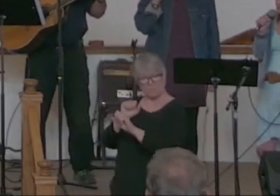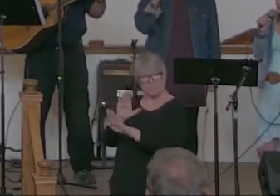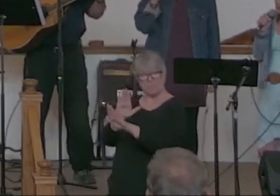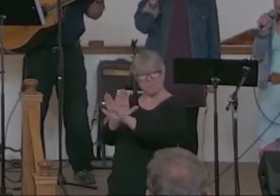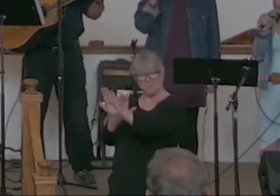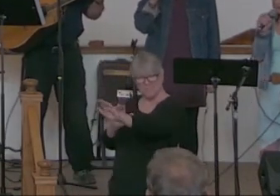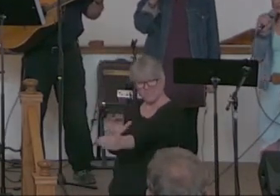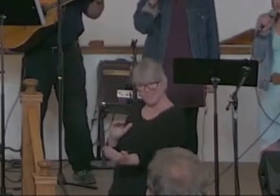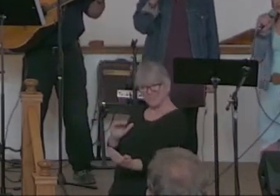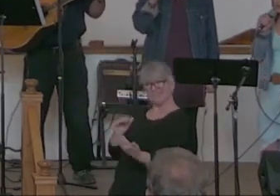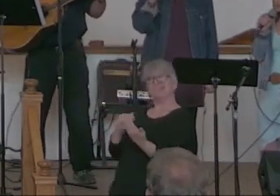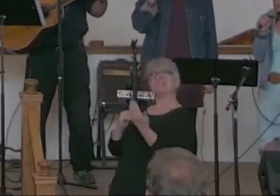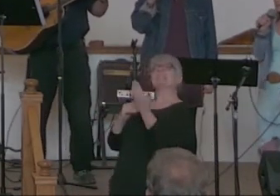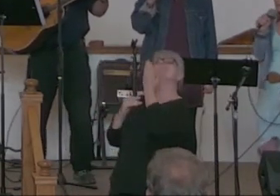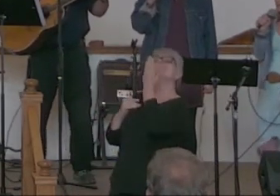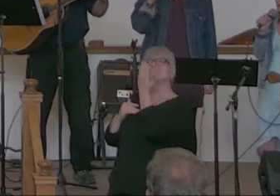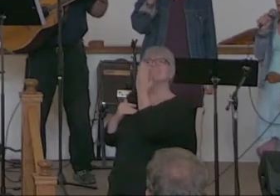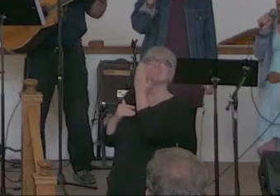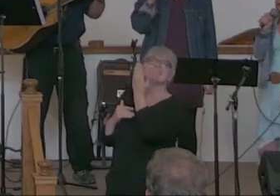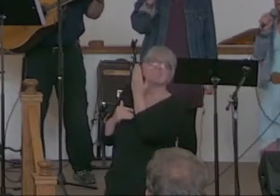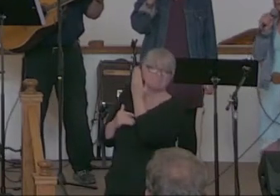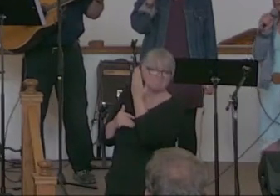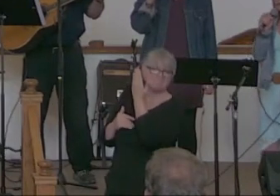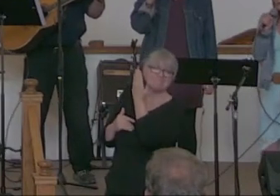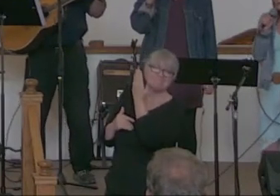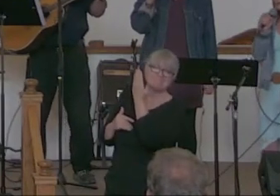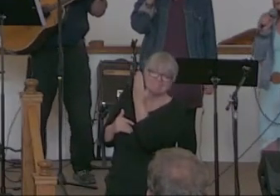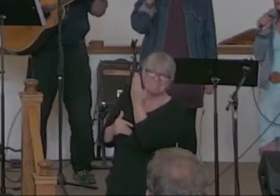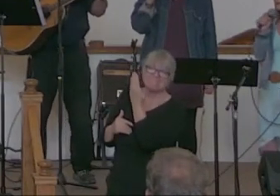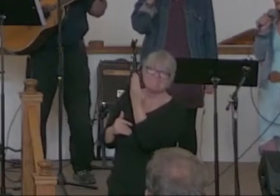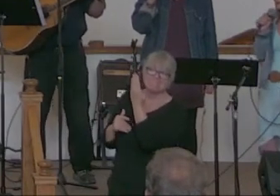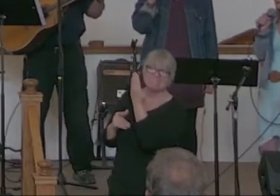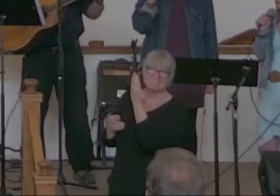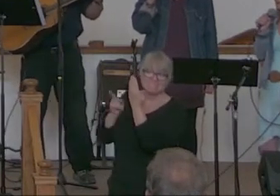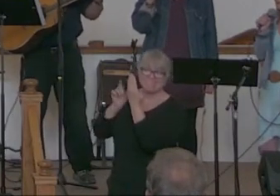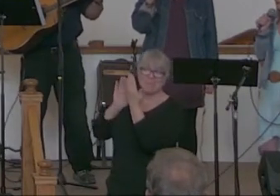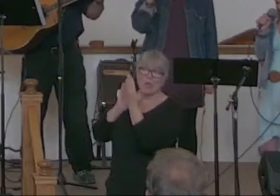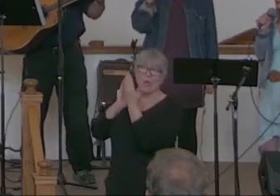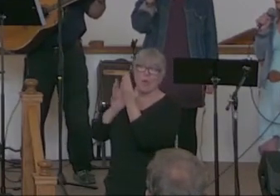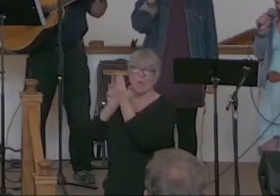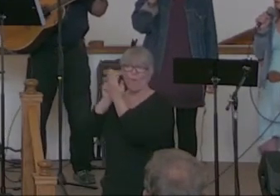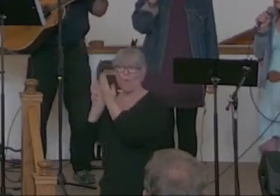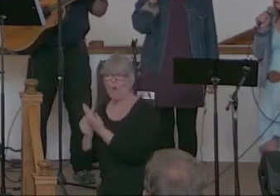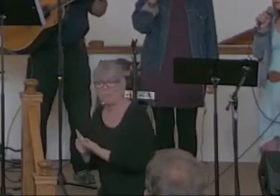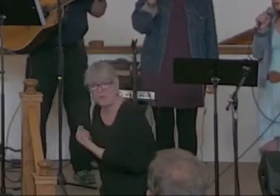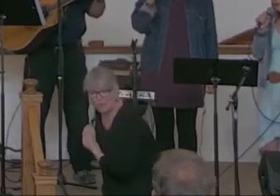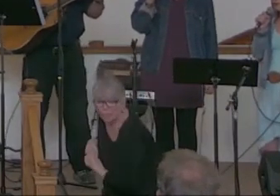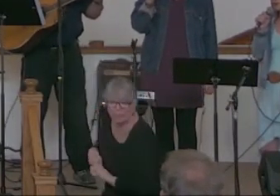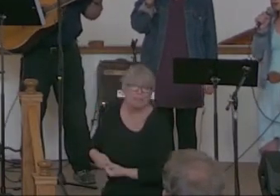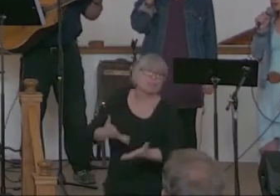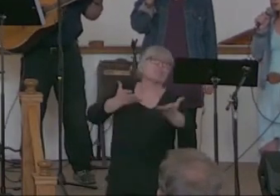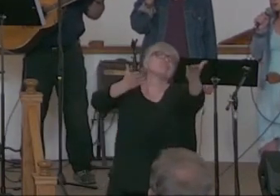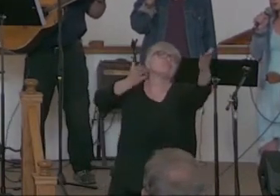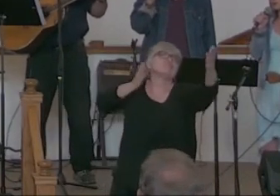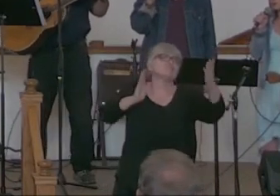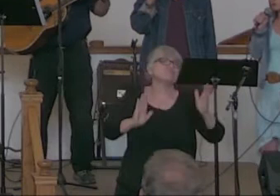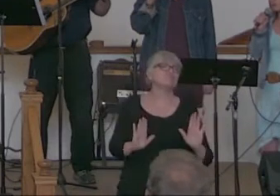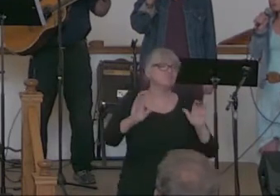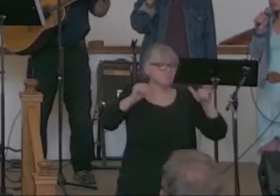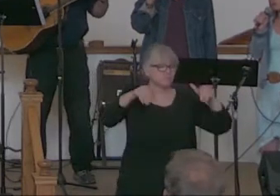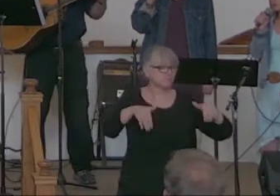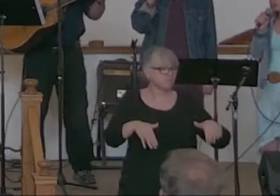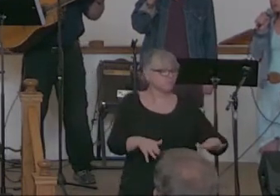and this mountain that's in front of me, come on, let's believe this, will be thrown into